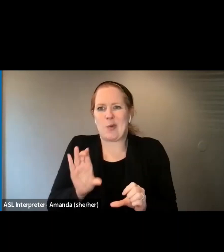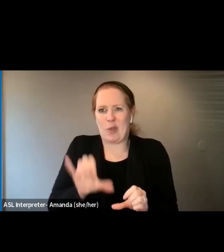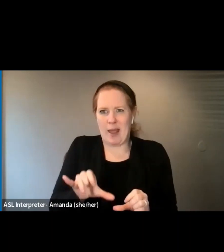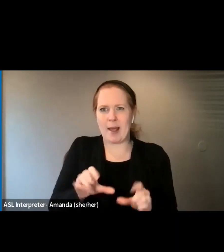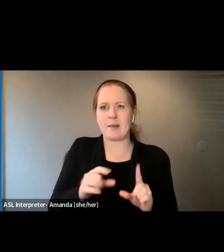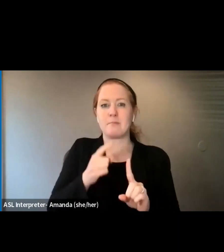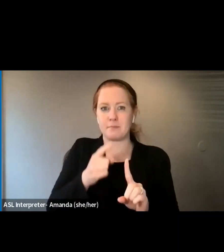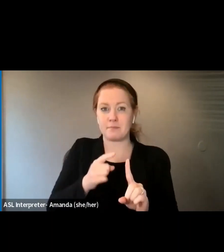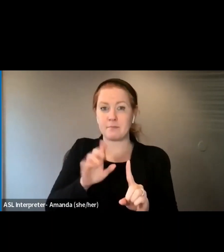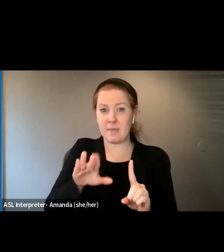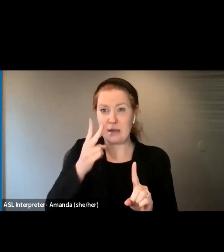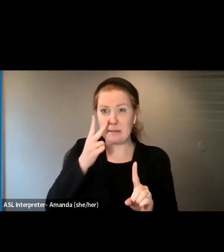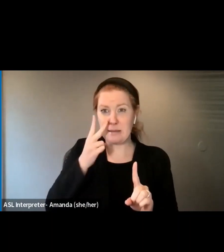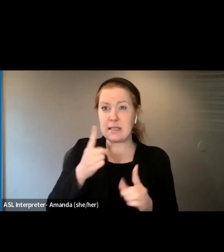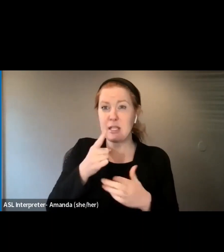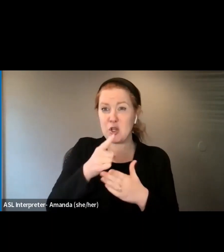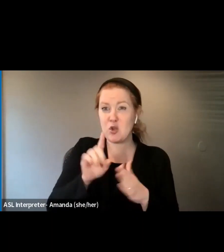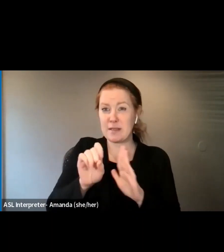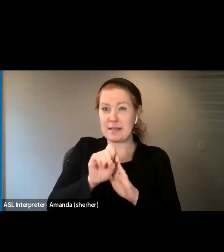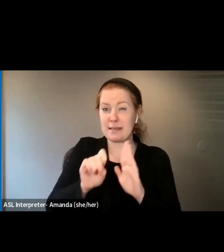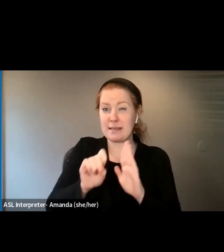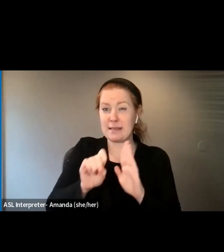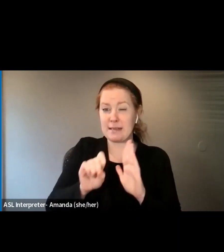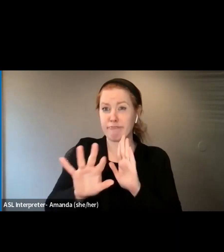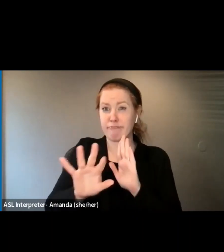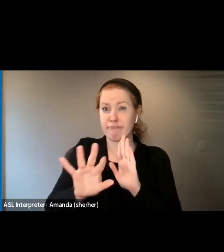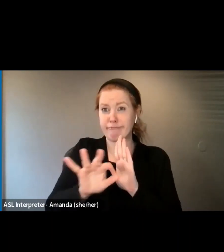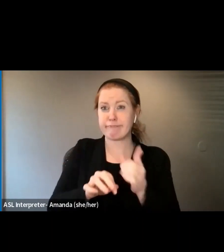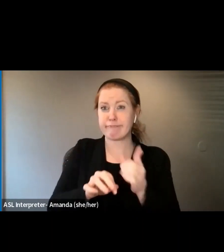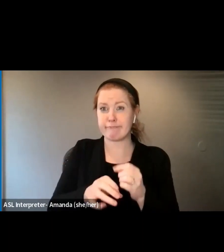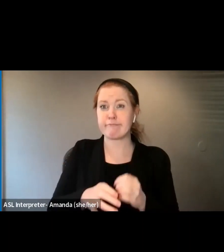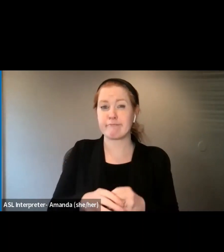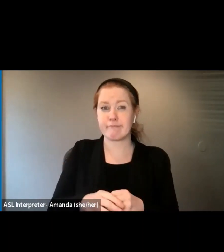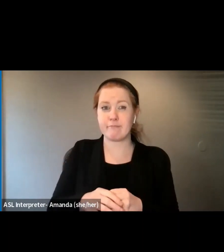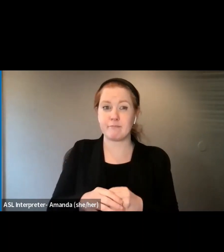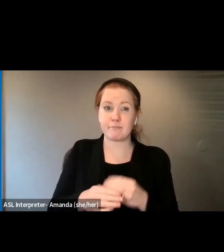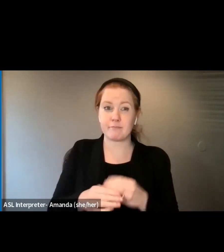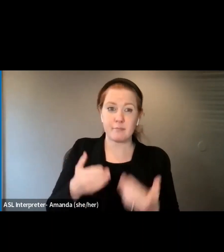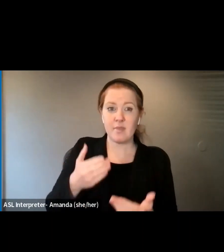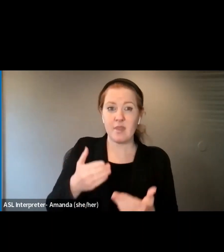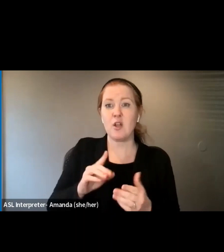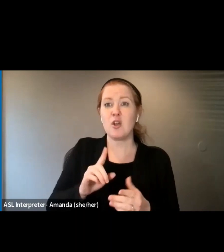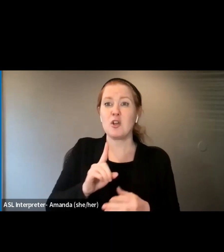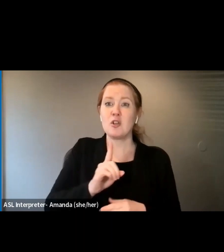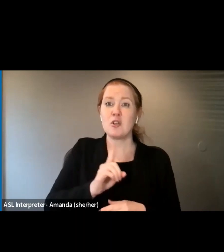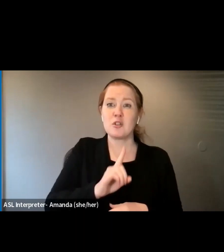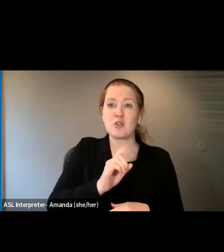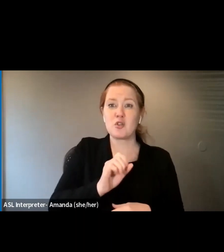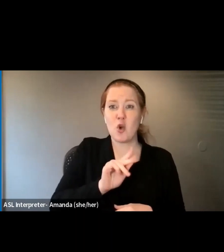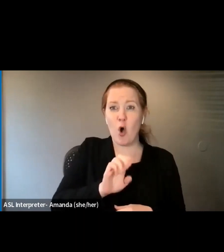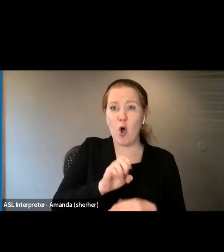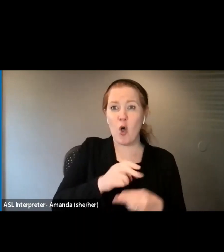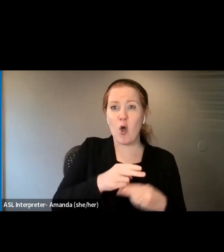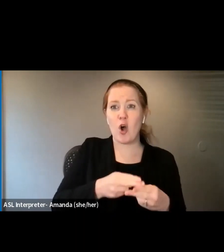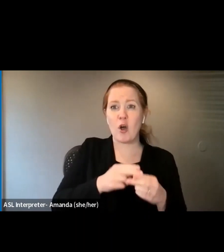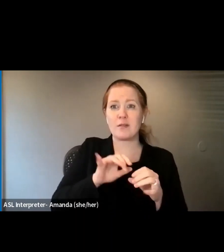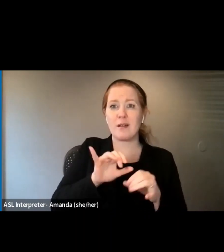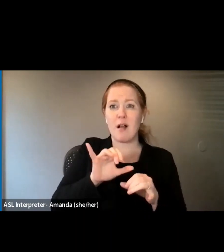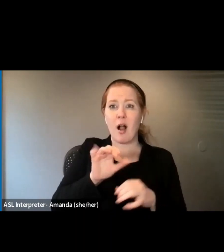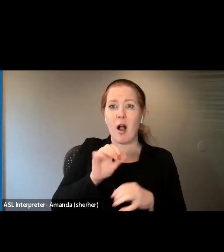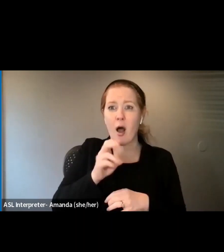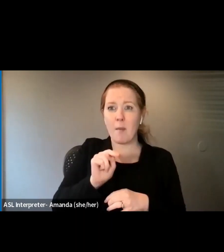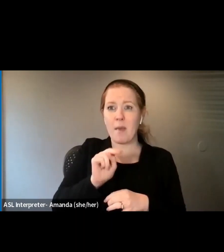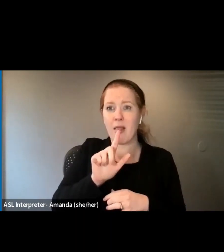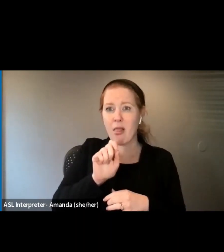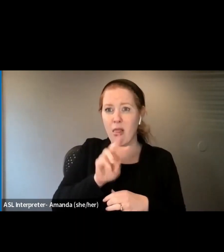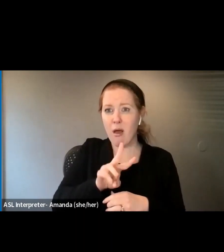can see what your state has selected. They might have selected sole employer, or what we call common law employer. They might have